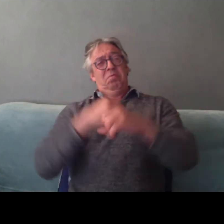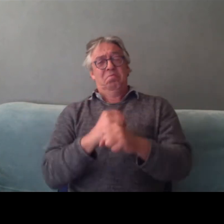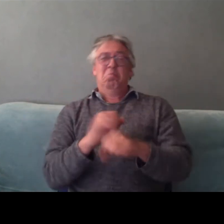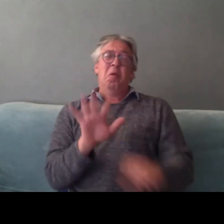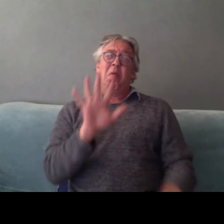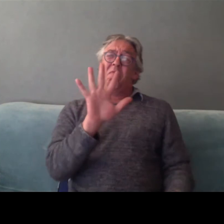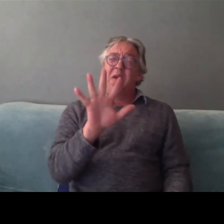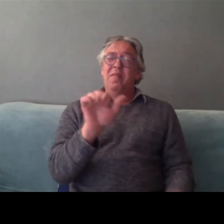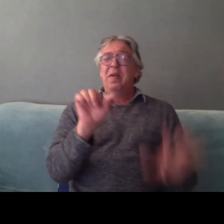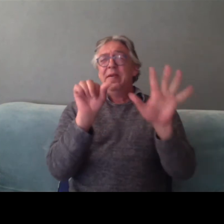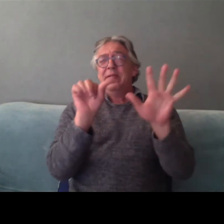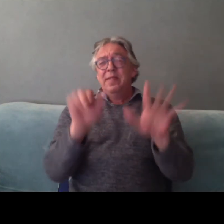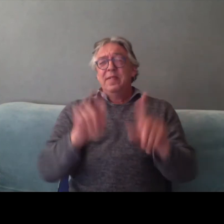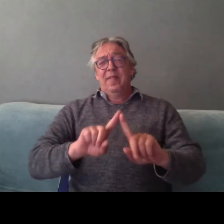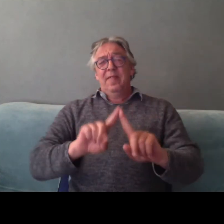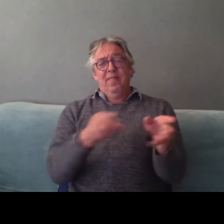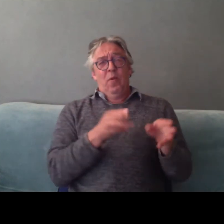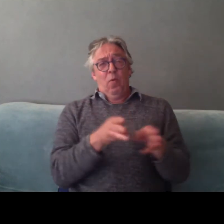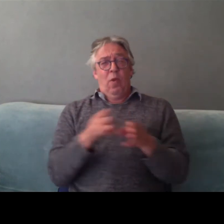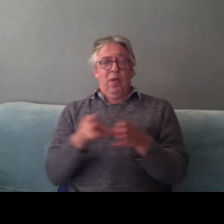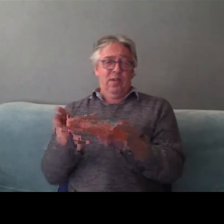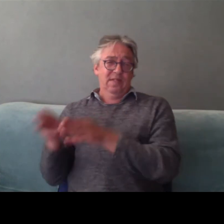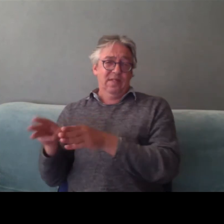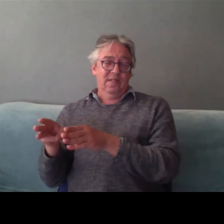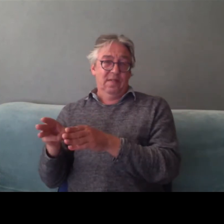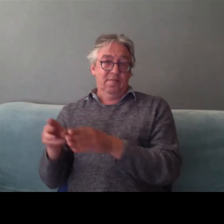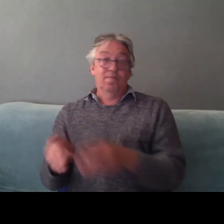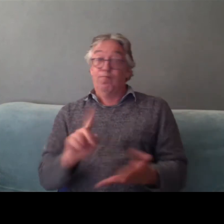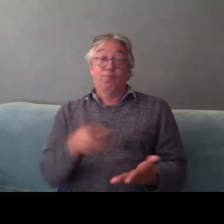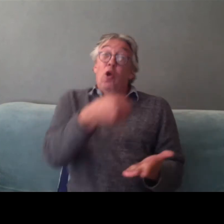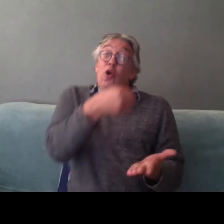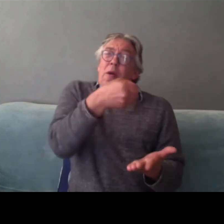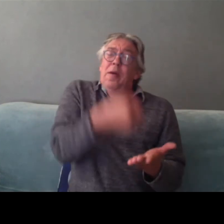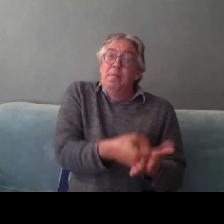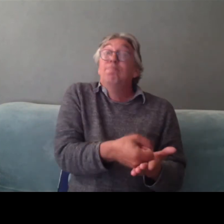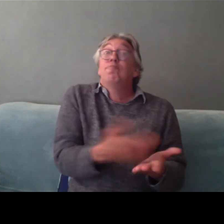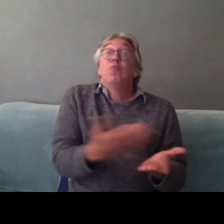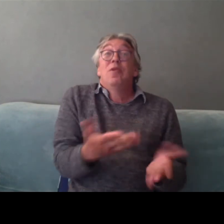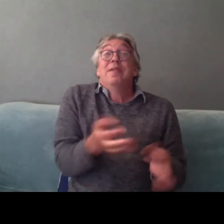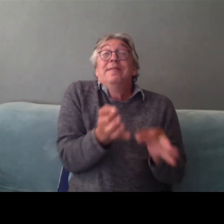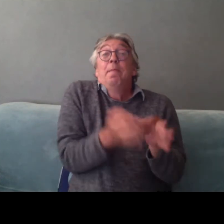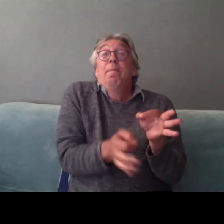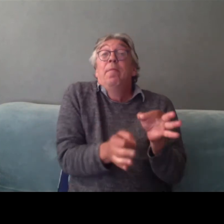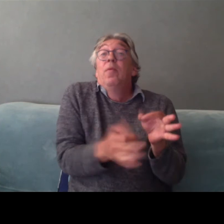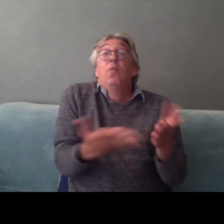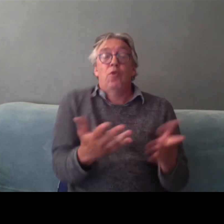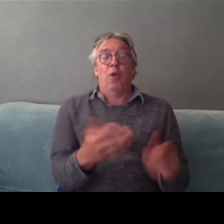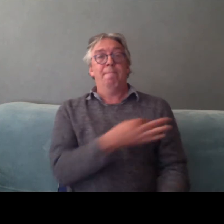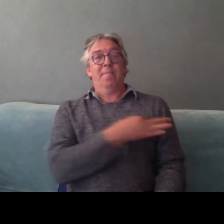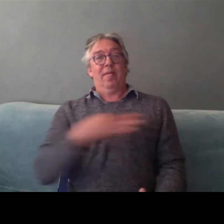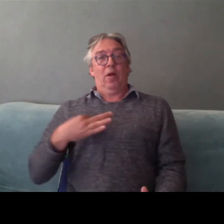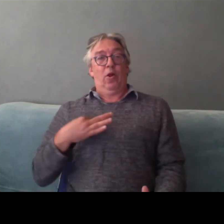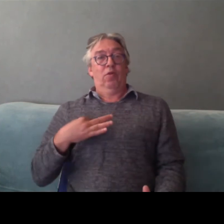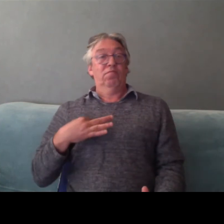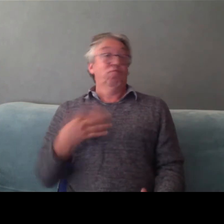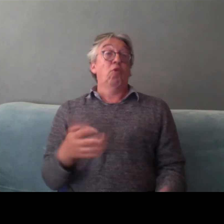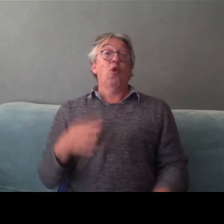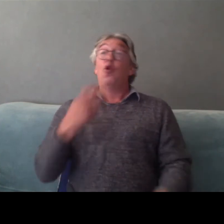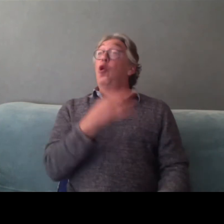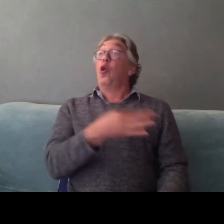So at the simplest level, and what we might call a kind of medical approach, you can just use diagnosis of a specific impairment